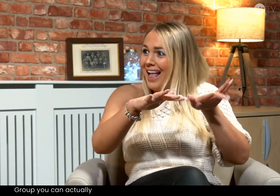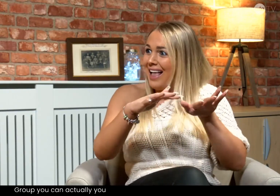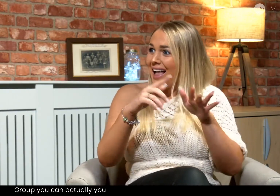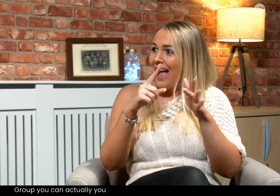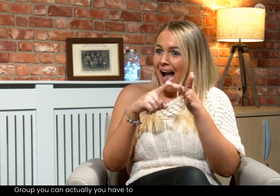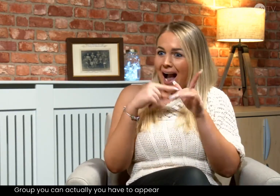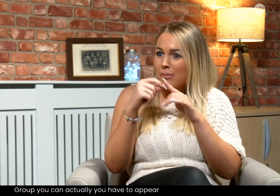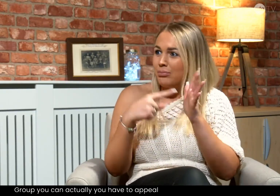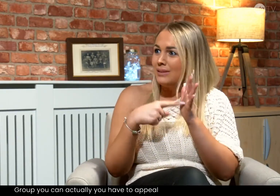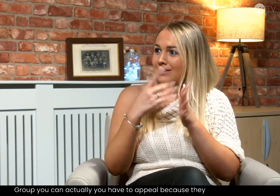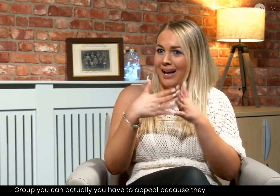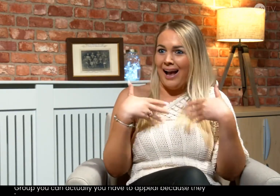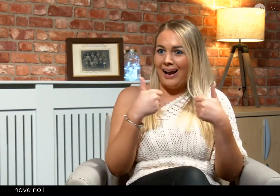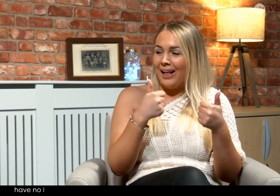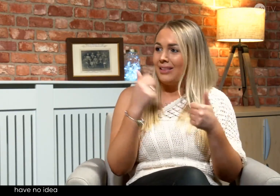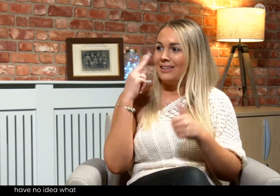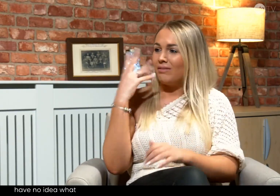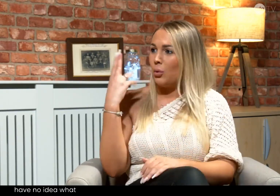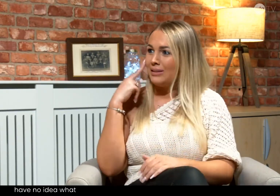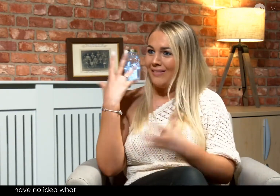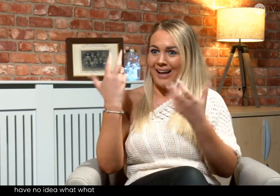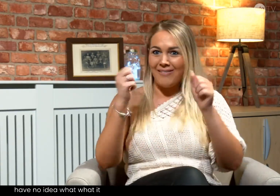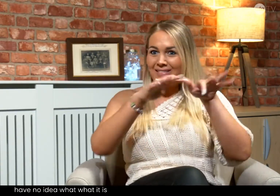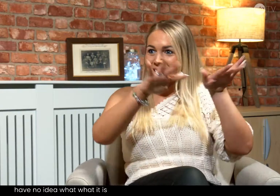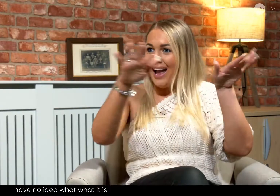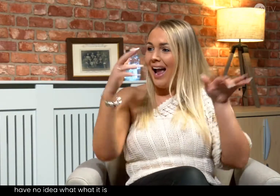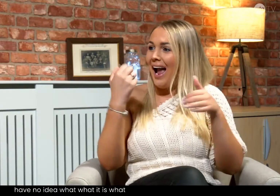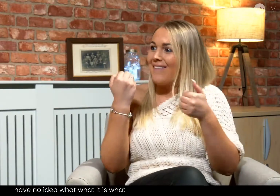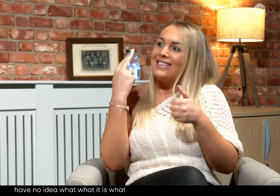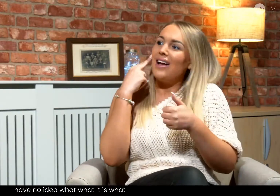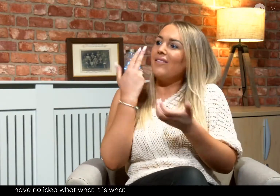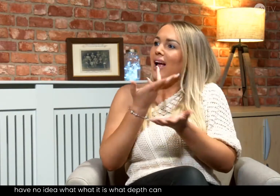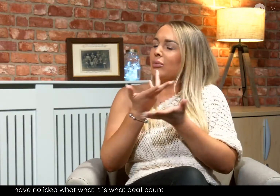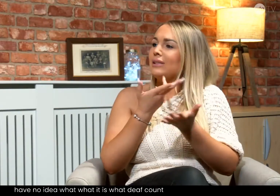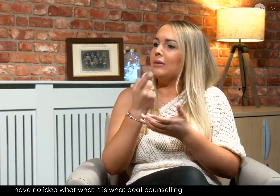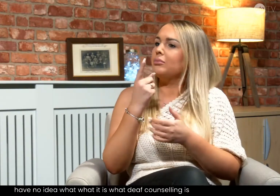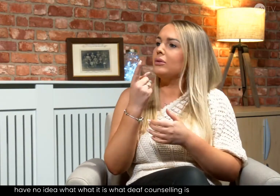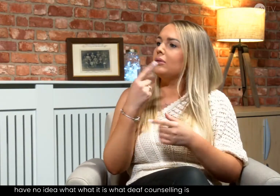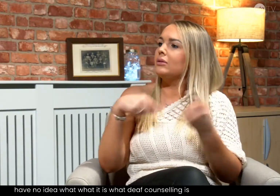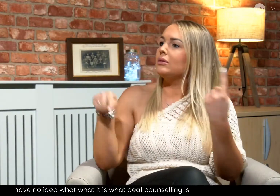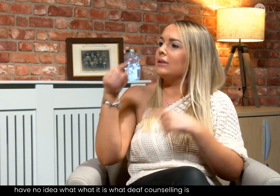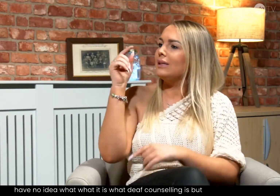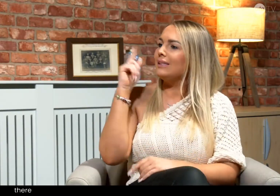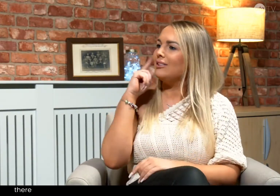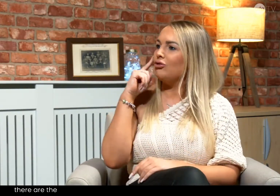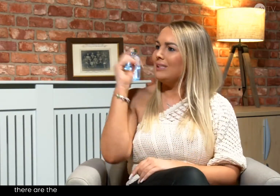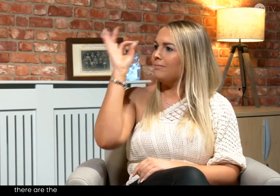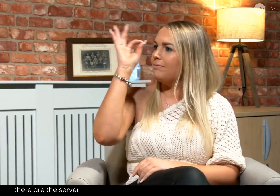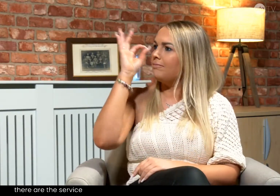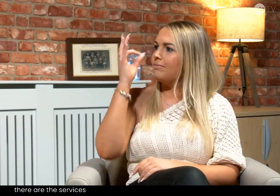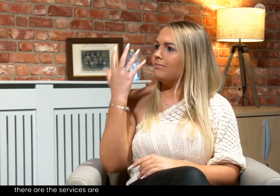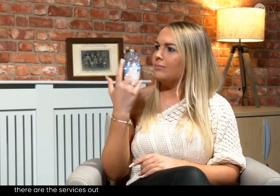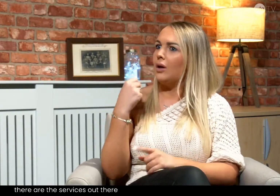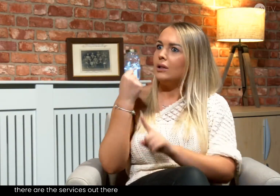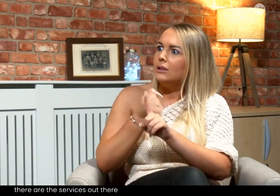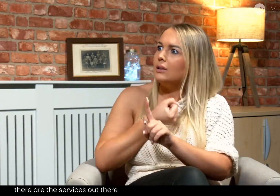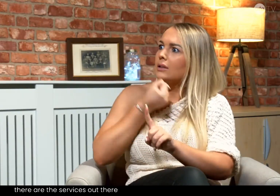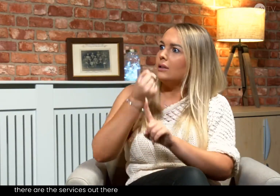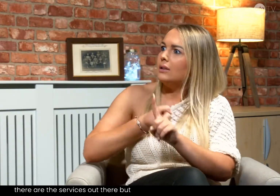idea what it is, what deaf counselling is. But there are the services out there, but it's something that you have to really